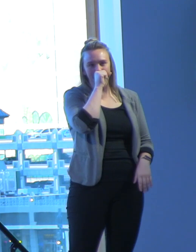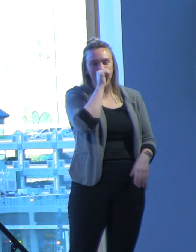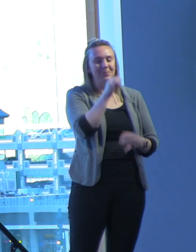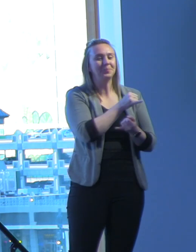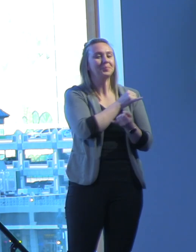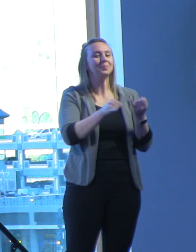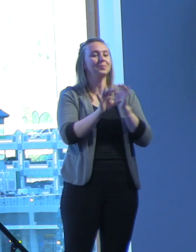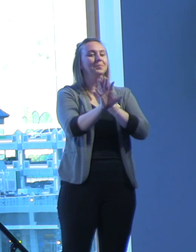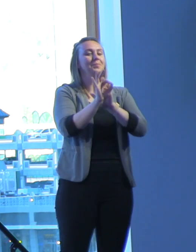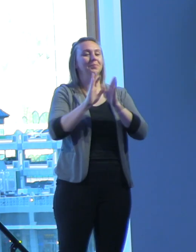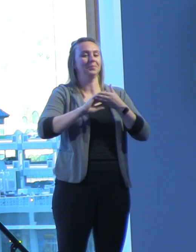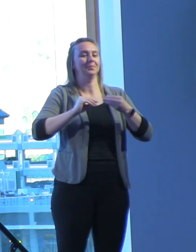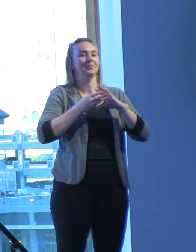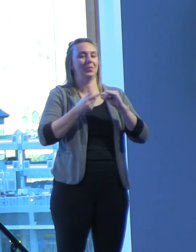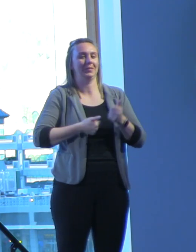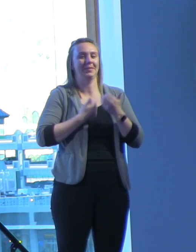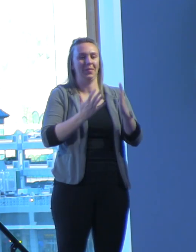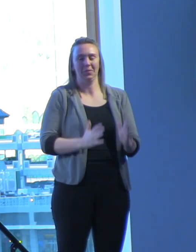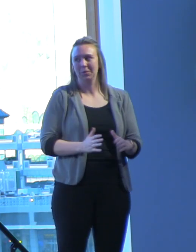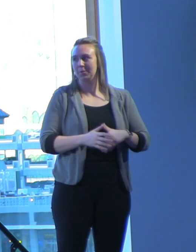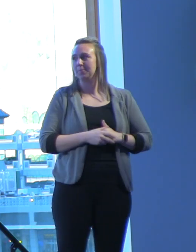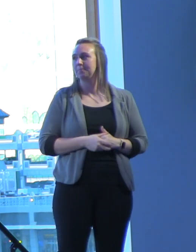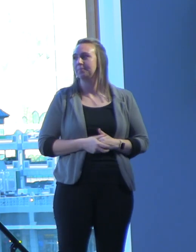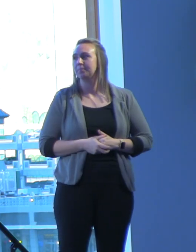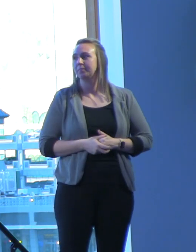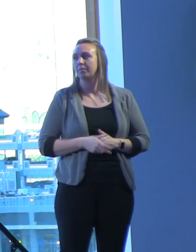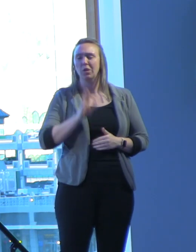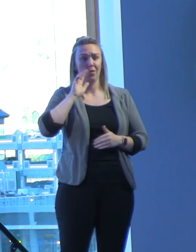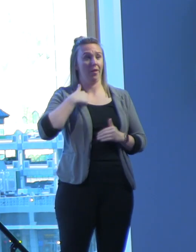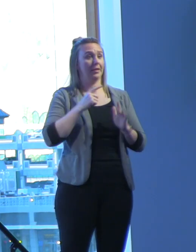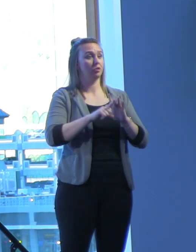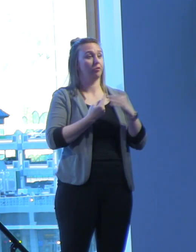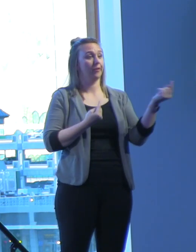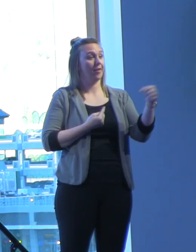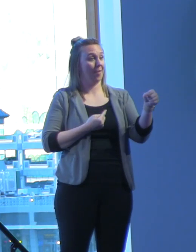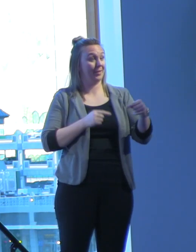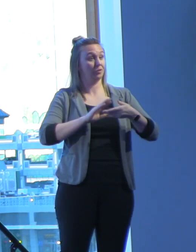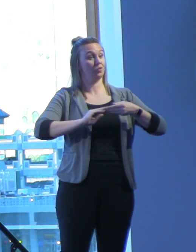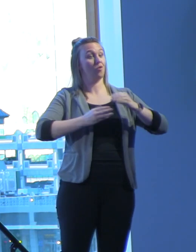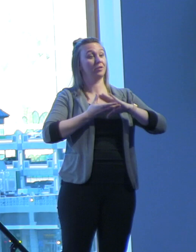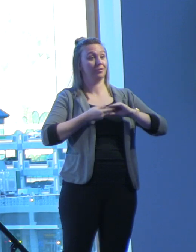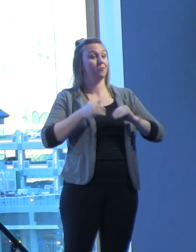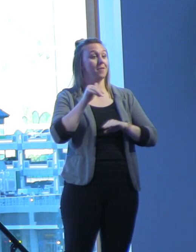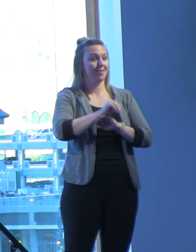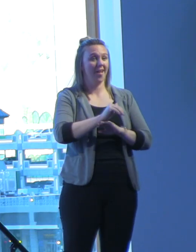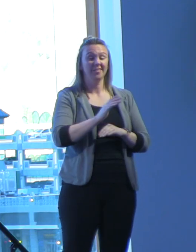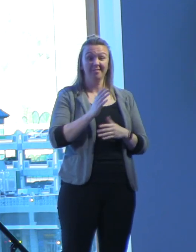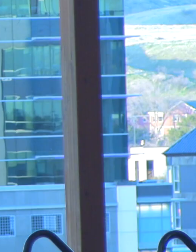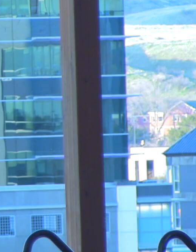featured storyteller. And, I started coming to Story Night just as an audience member back in